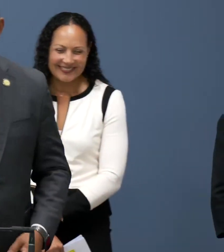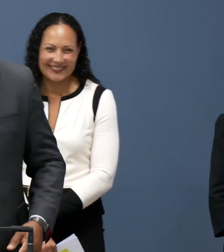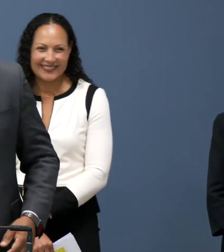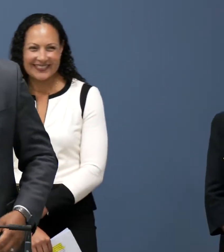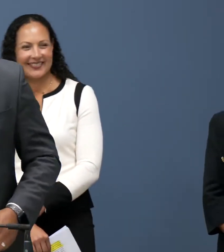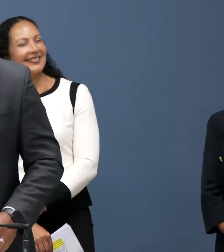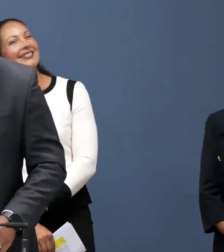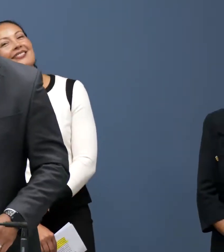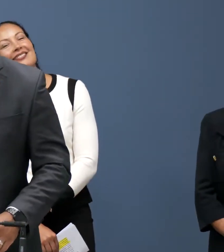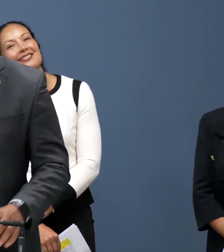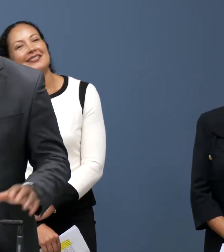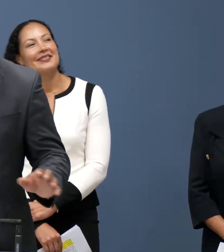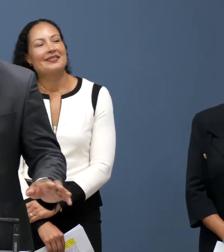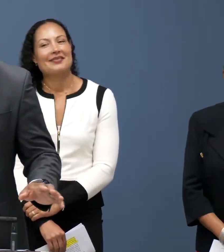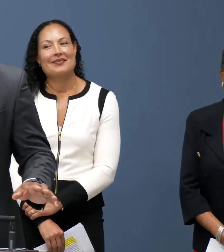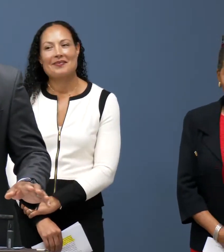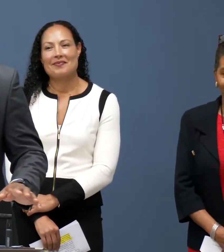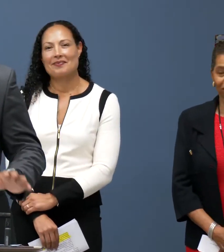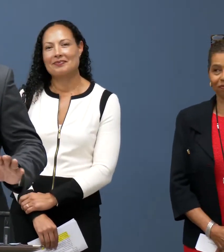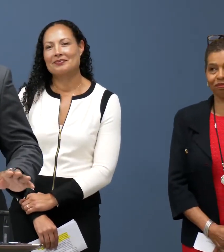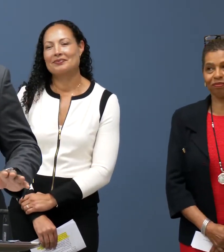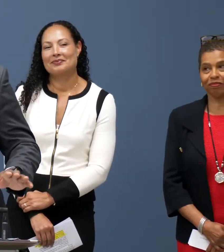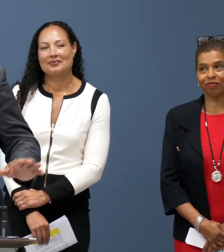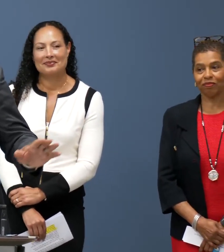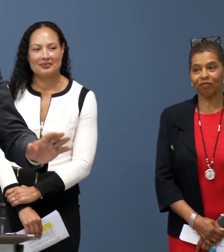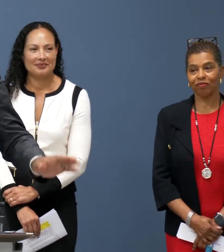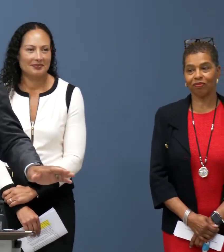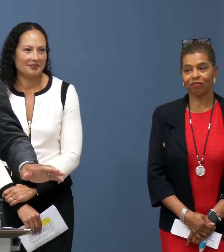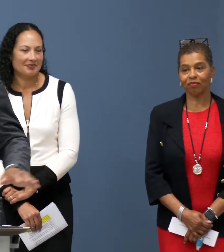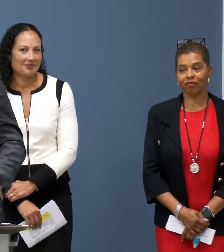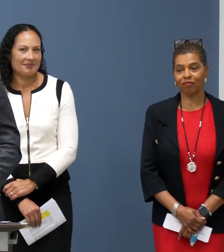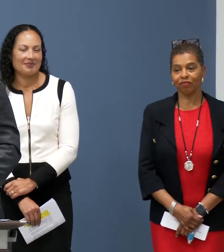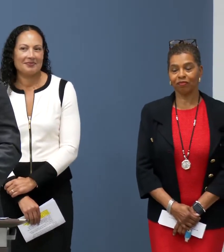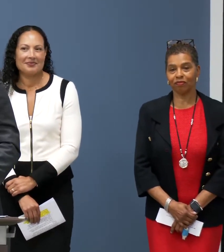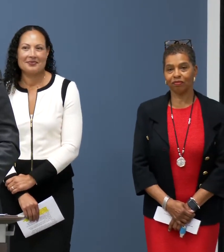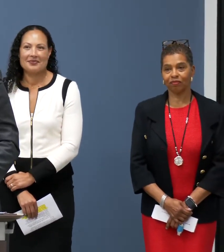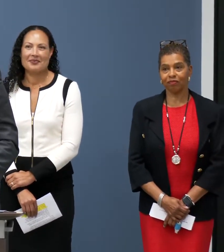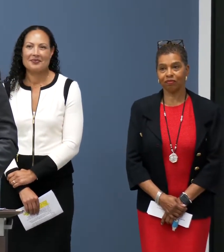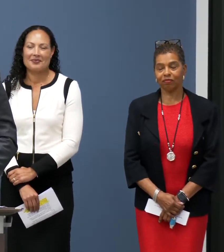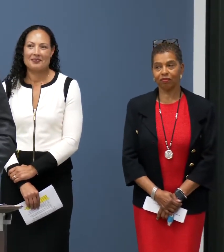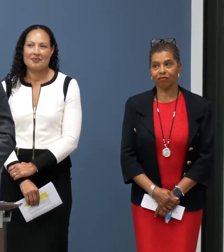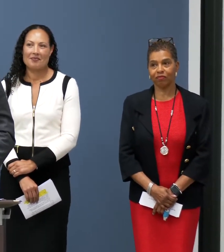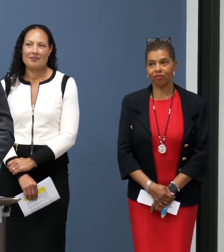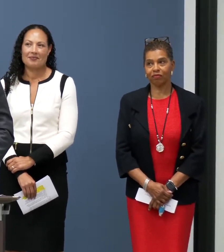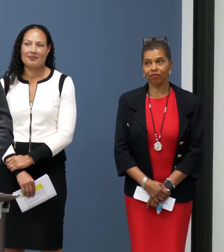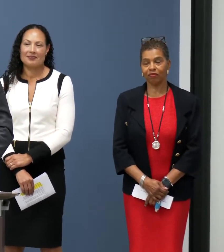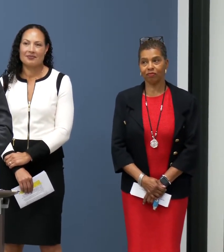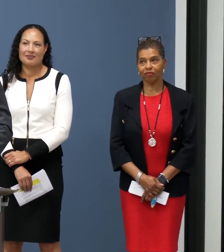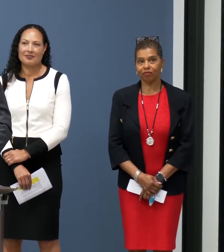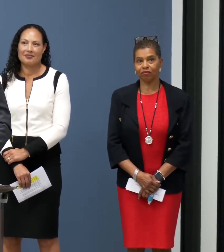Thank you. All right. Well, thank you so much. That concludes that portion. And now